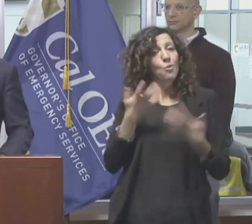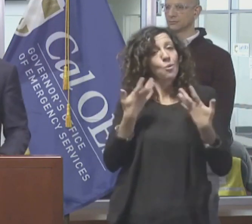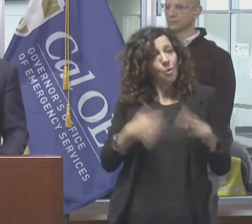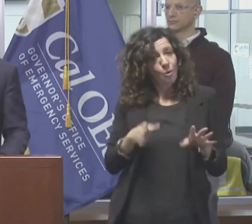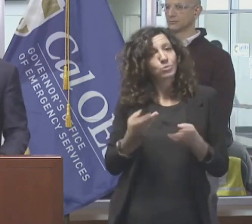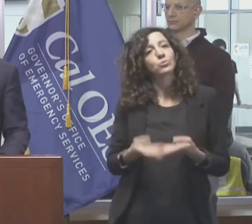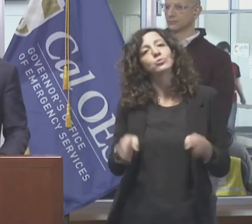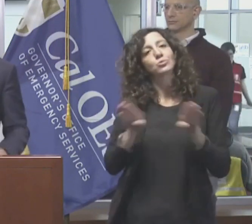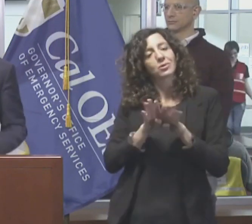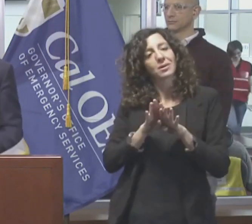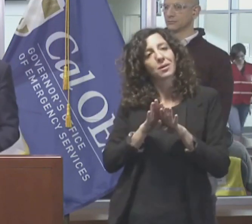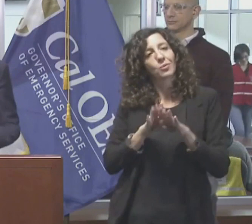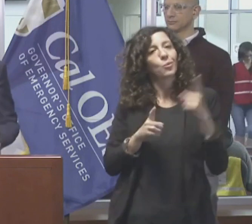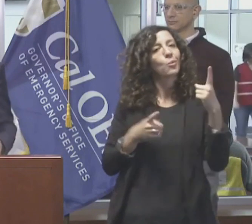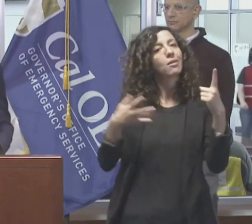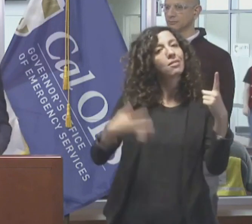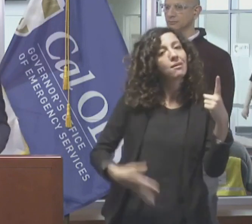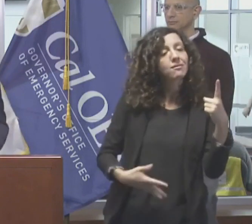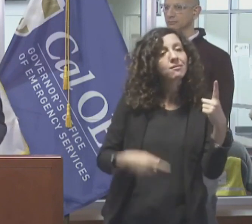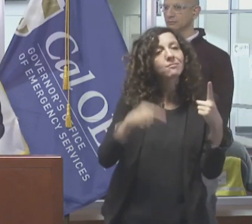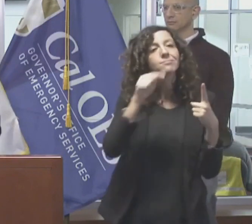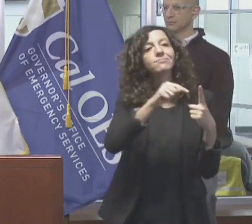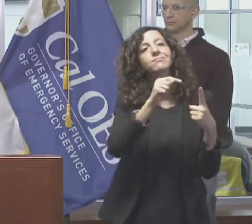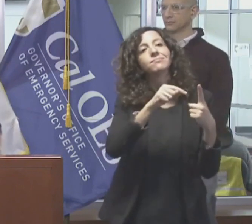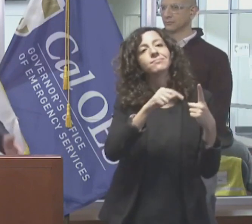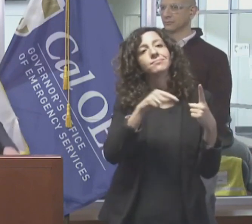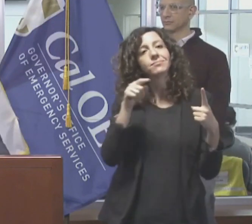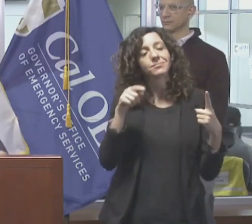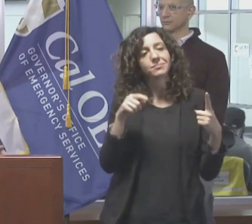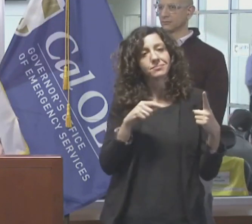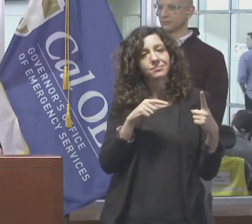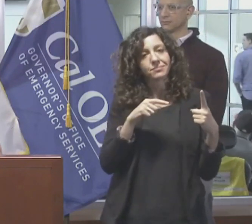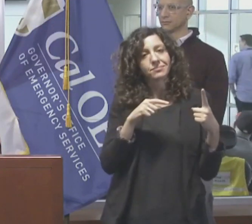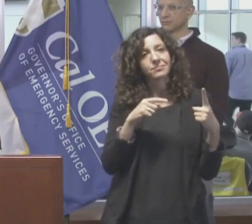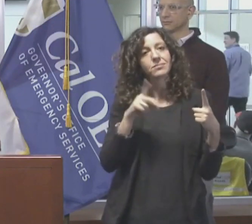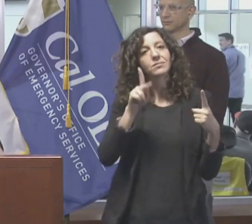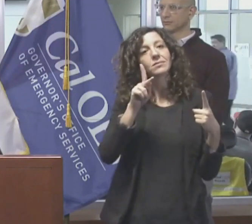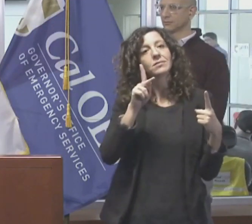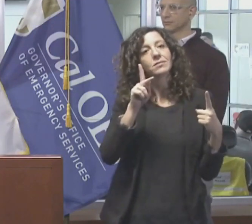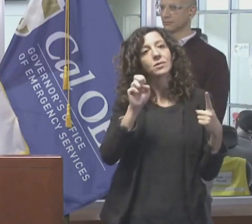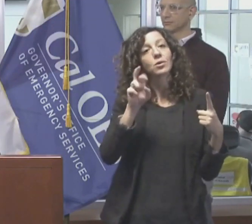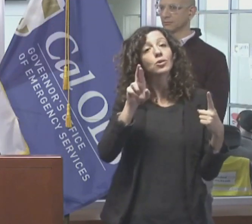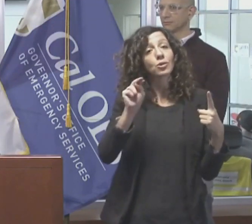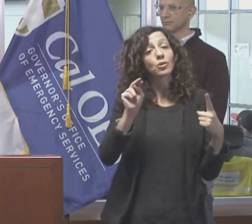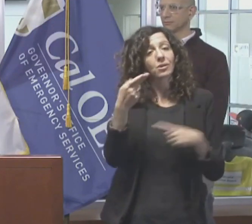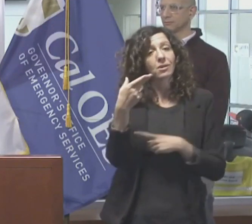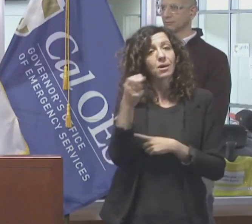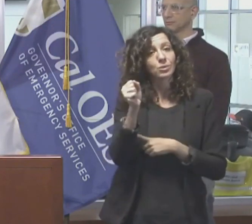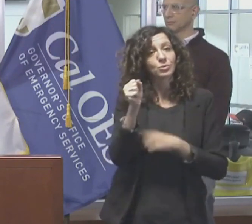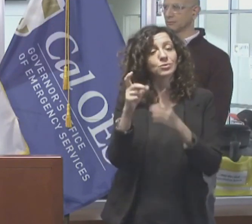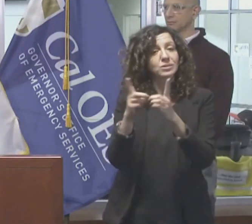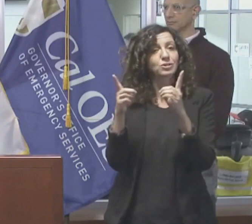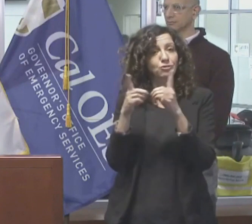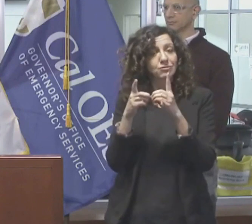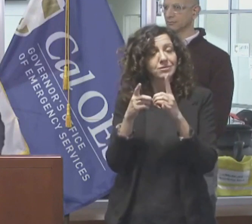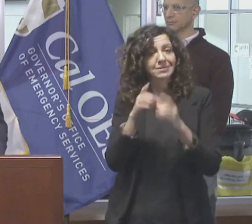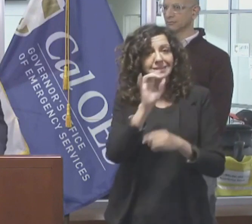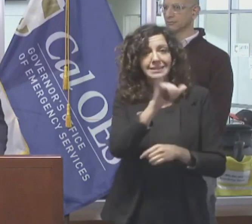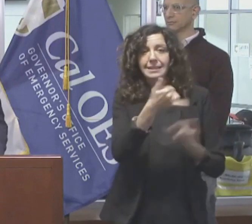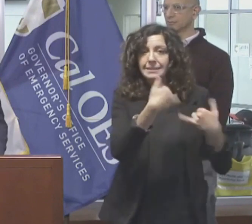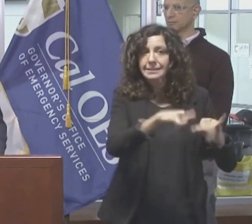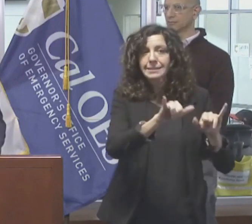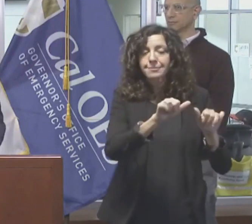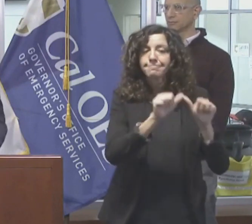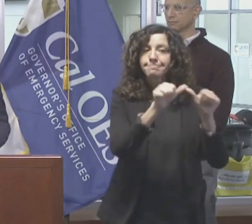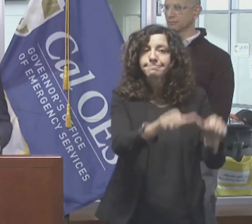already shut down. The one remaining in that group is Kern High School District, which has remained